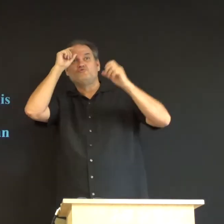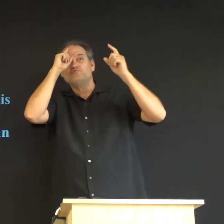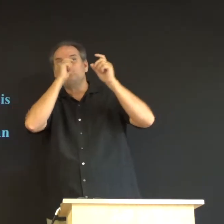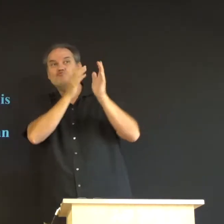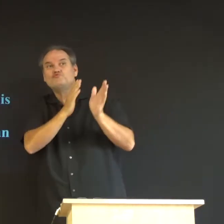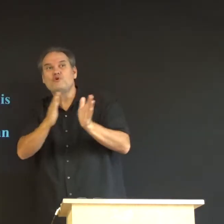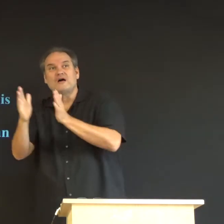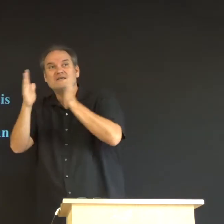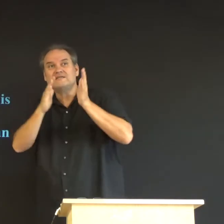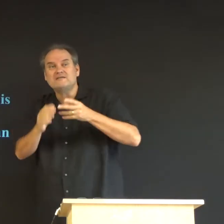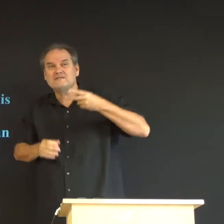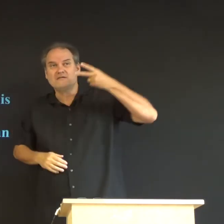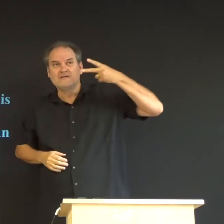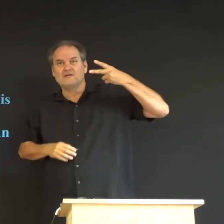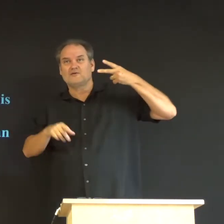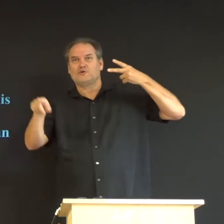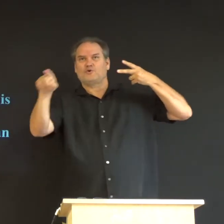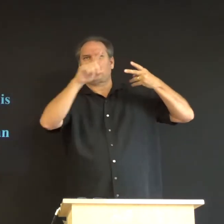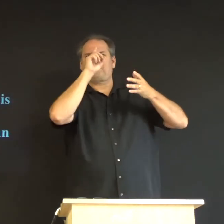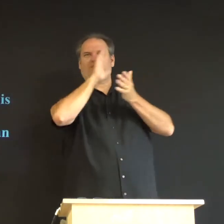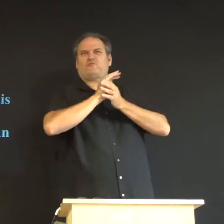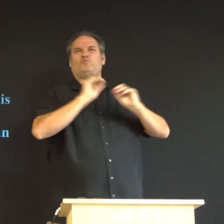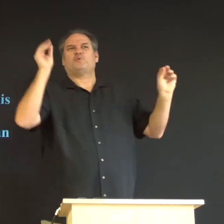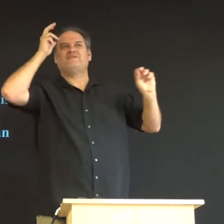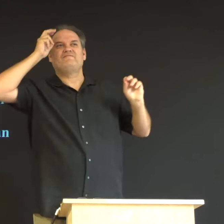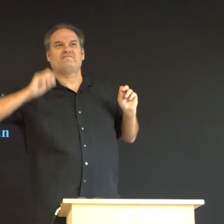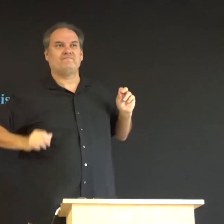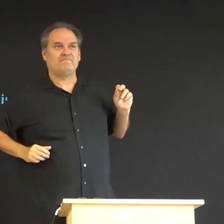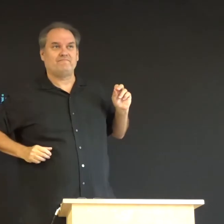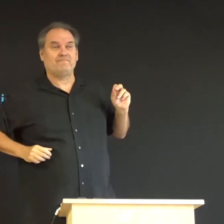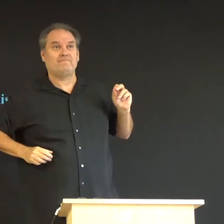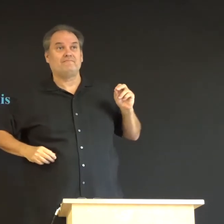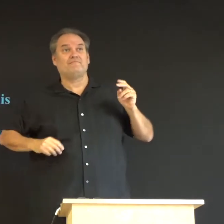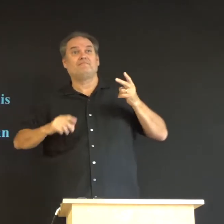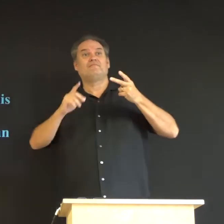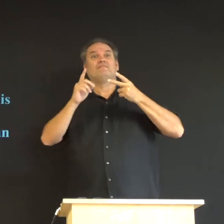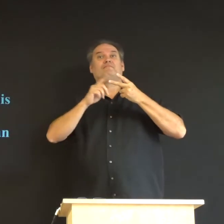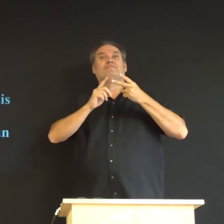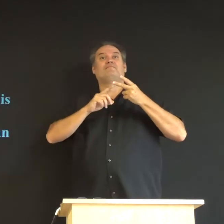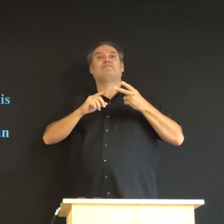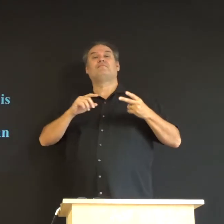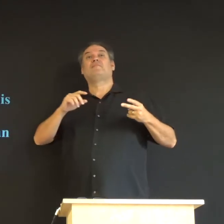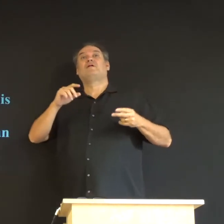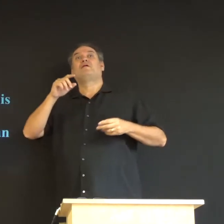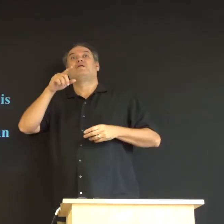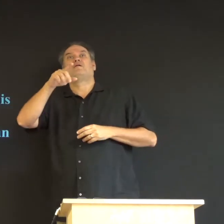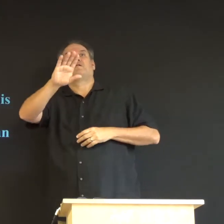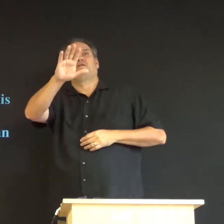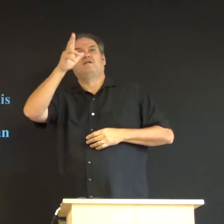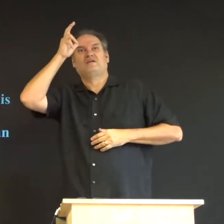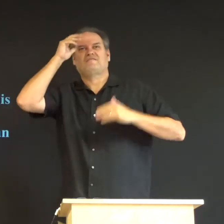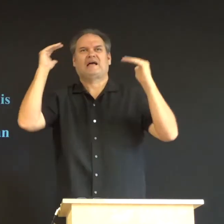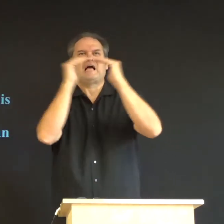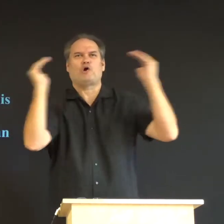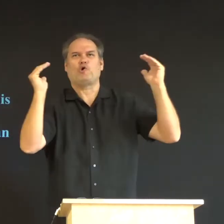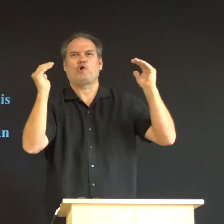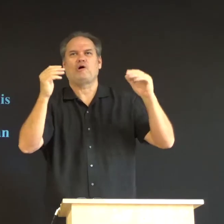Okay. Remember, Satan had two strategies, that there's no Satan,